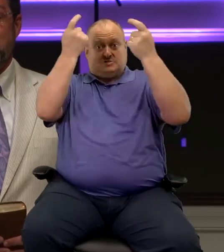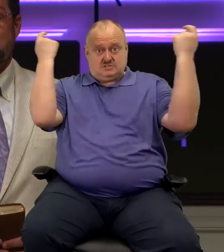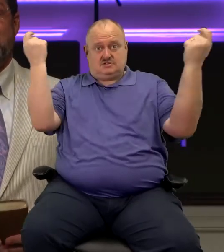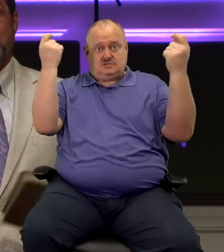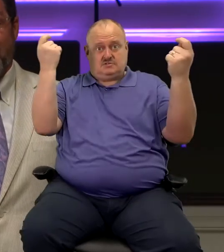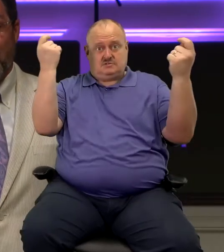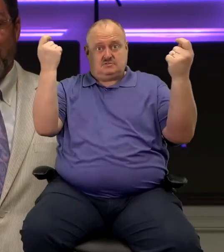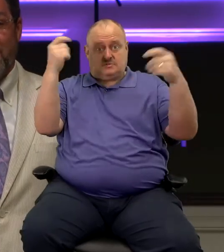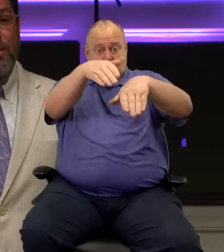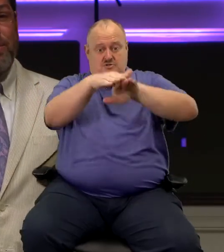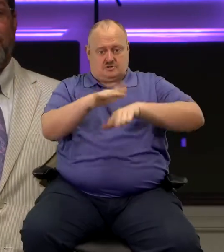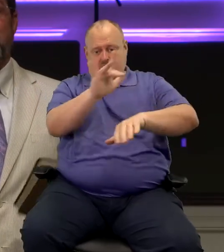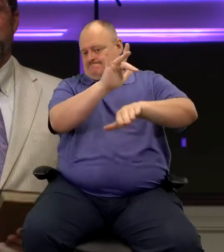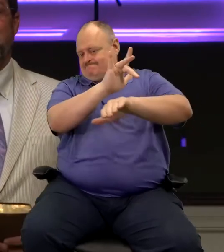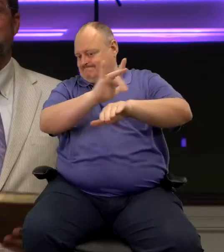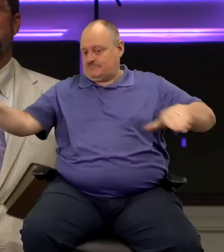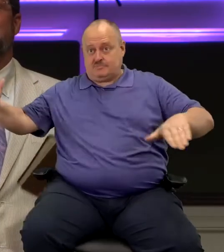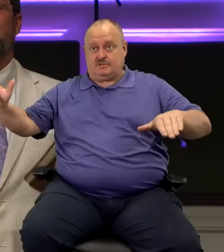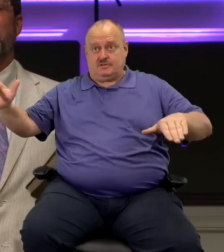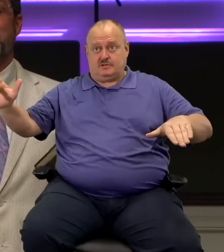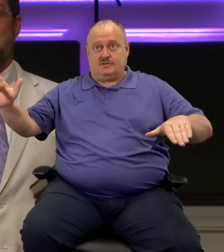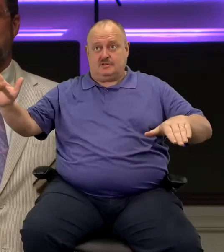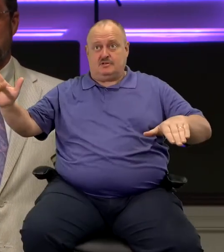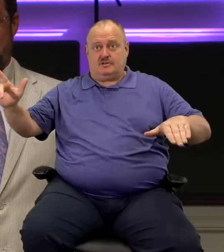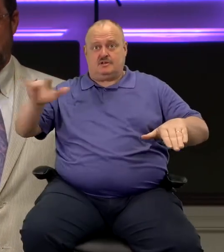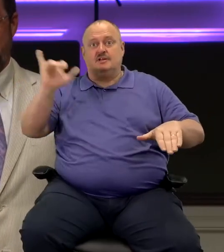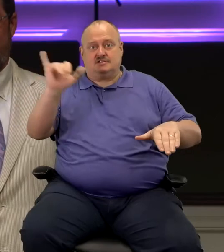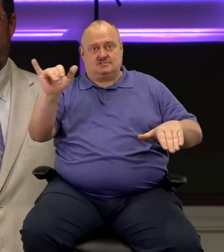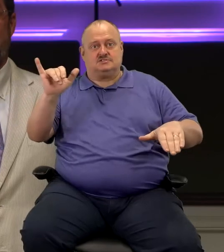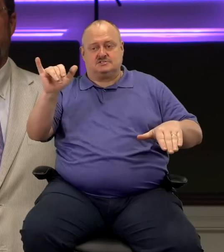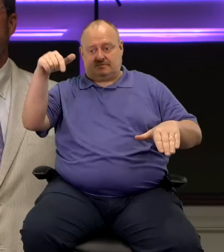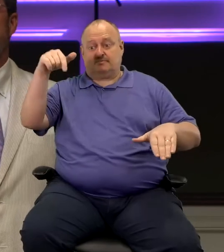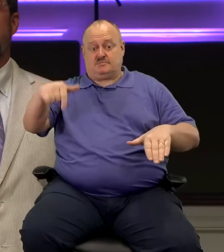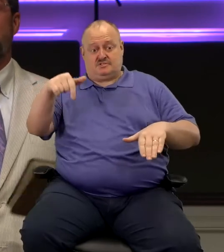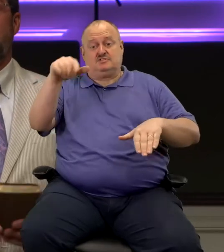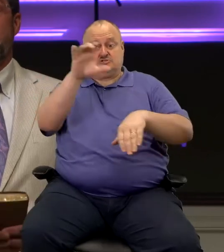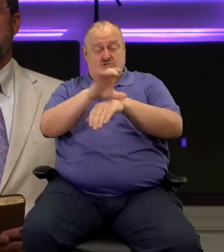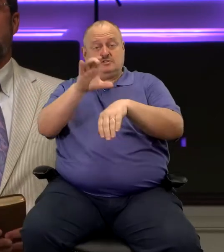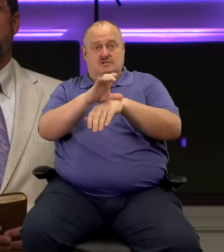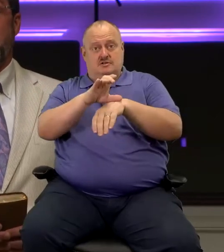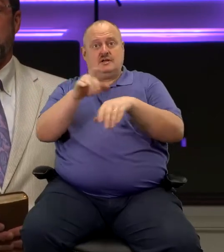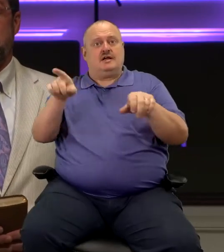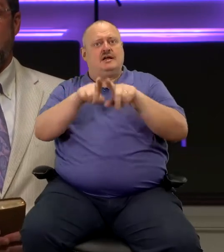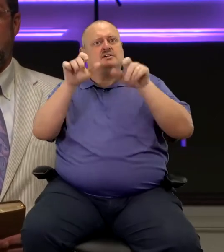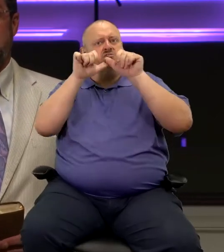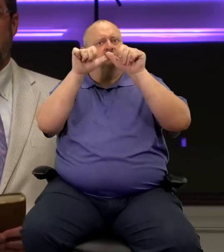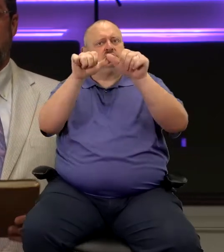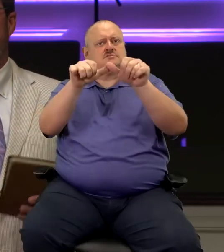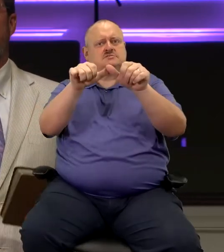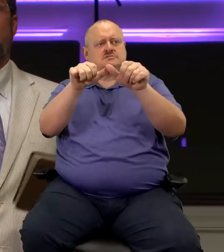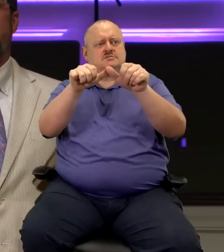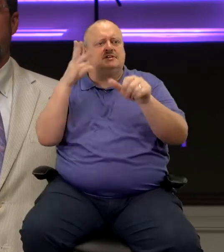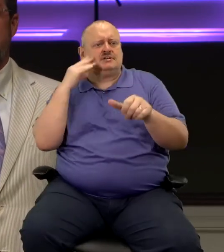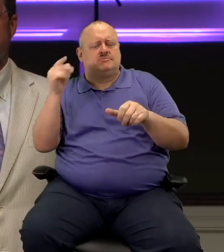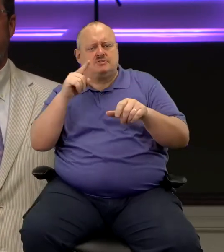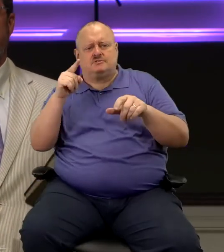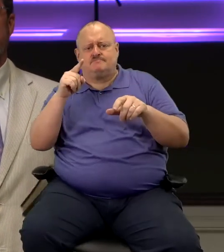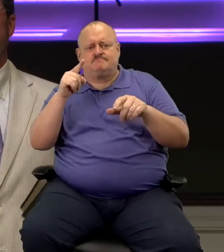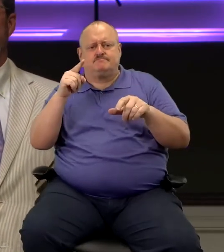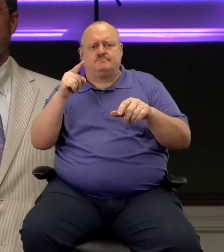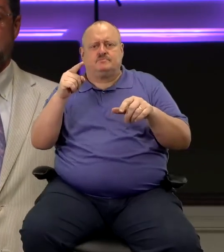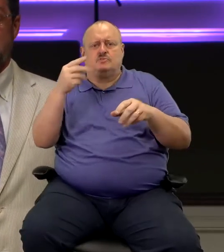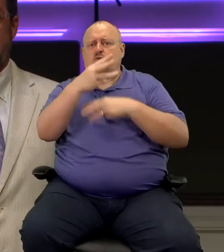empty. Ironically or providentially, so is this sanctuary. As we continue to navigate these days of a global